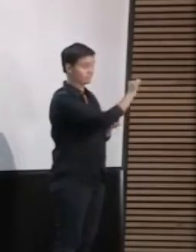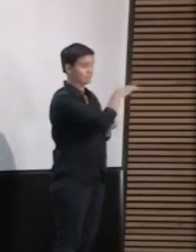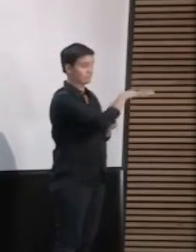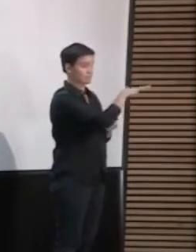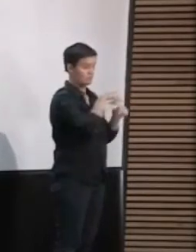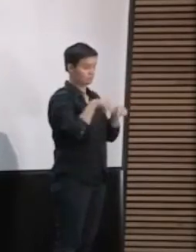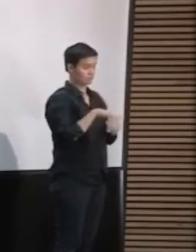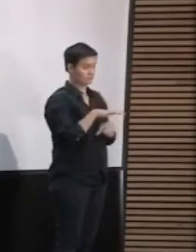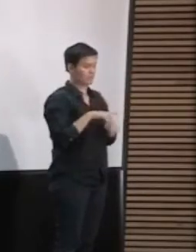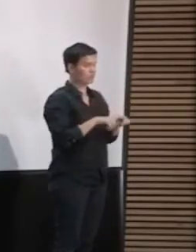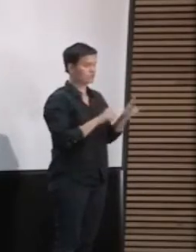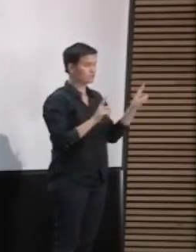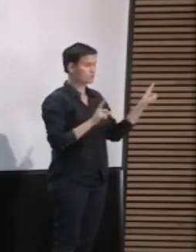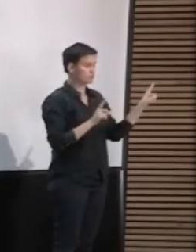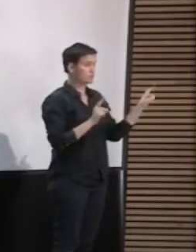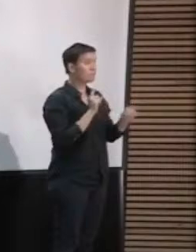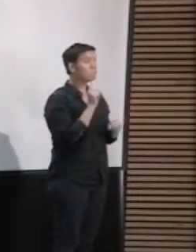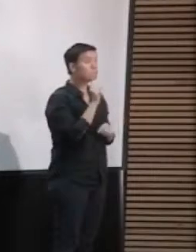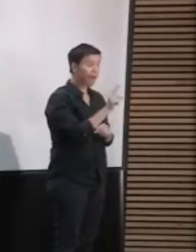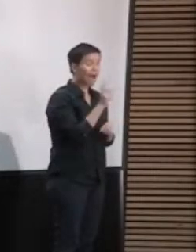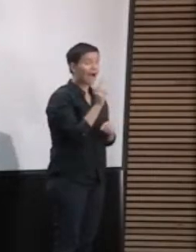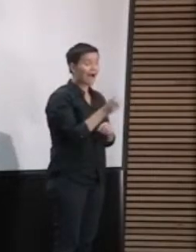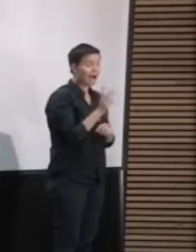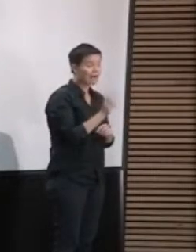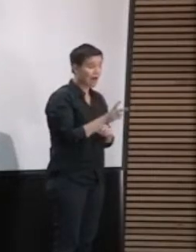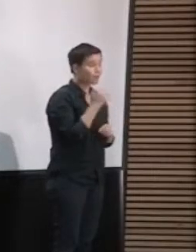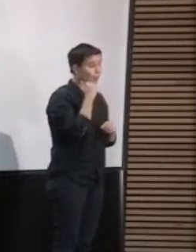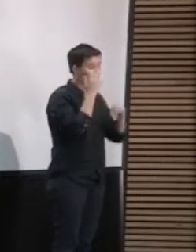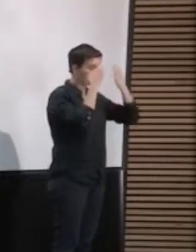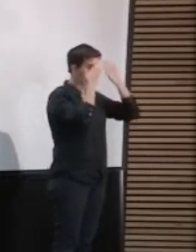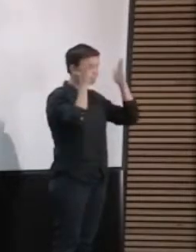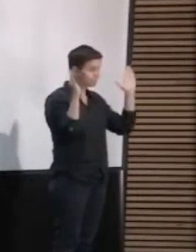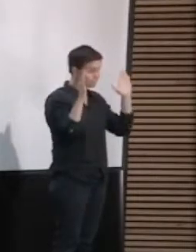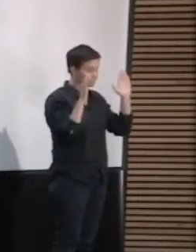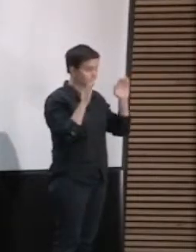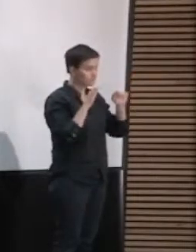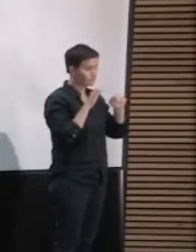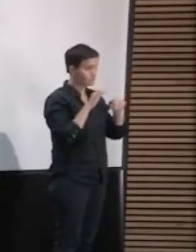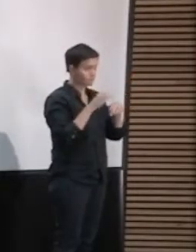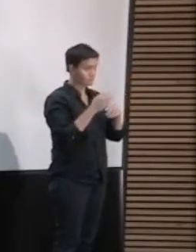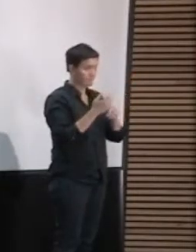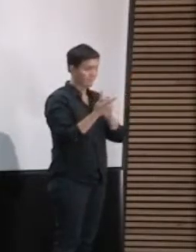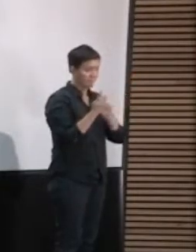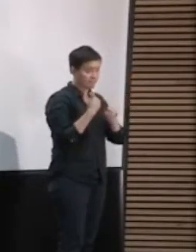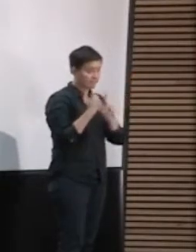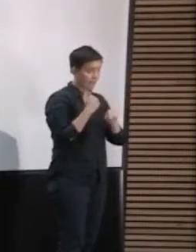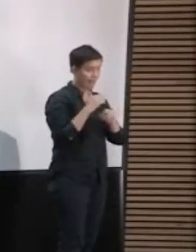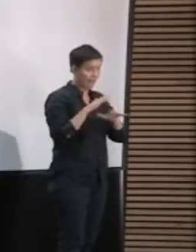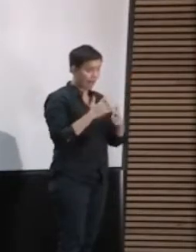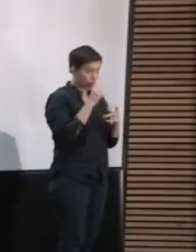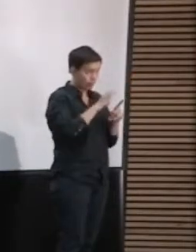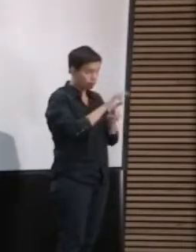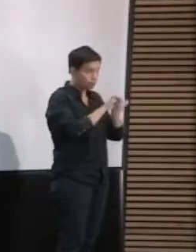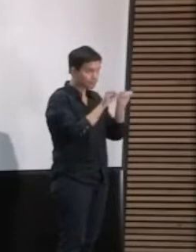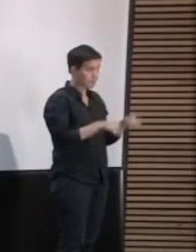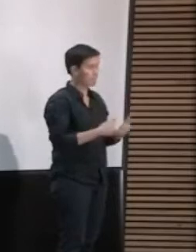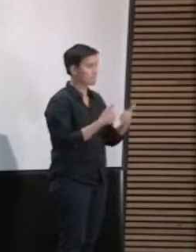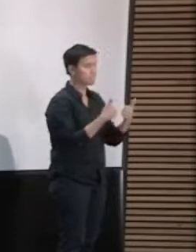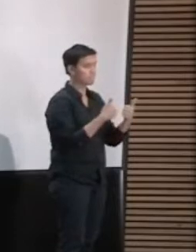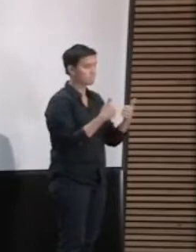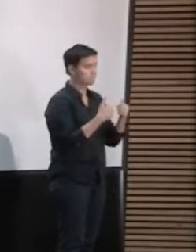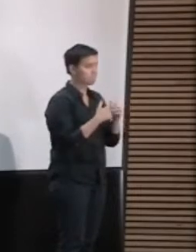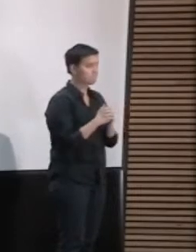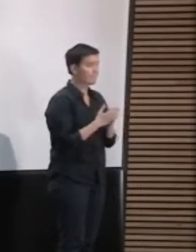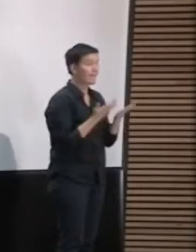signal to you that we've constantly looked to make improvements all the way through. And you'll remember, these are now Defence Force-led